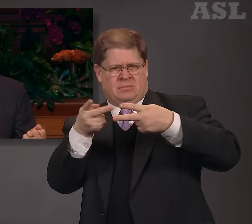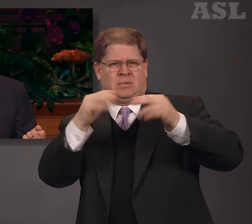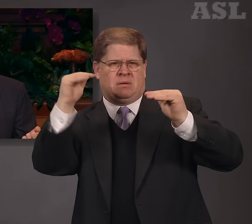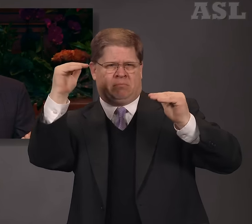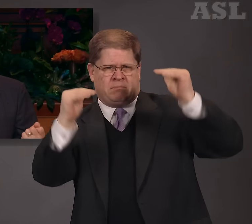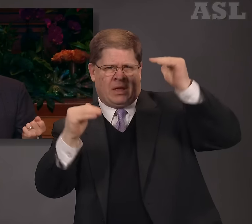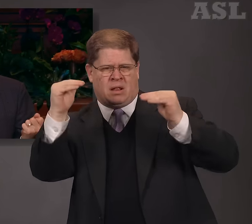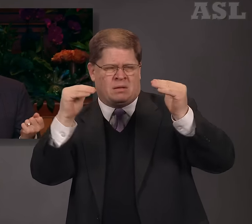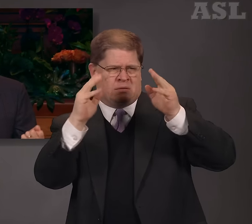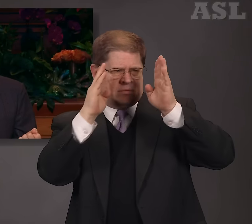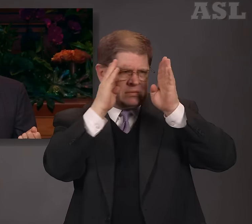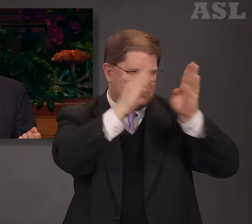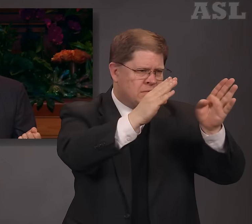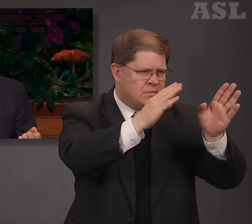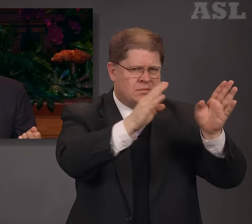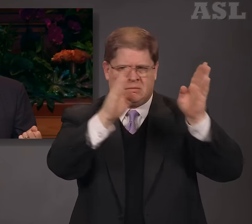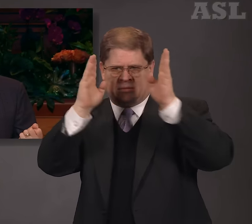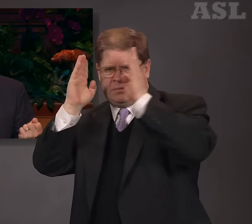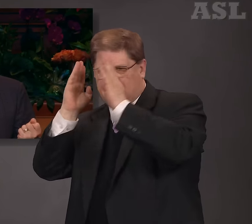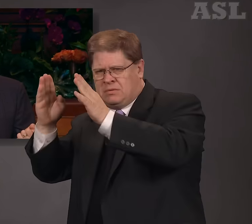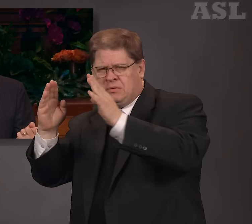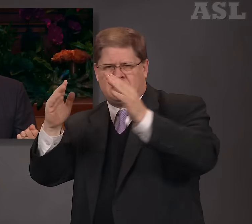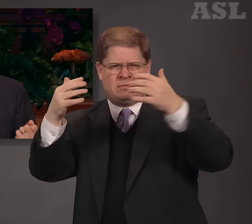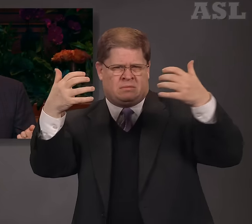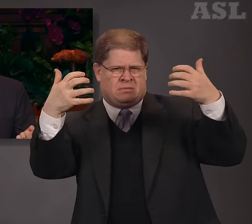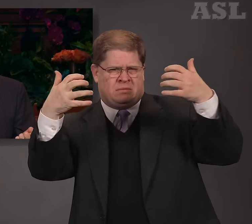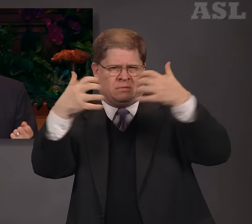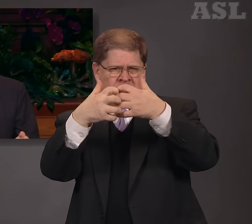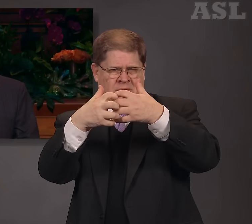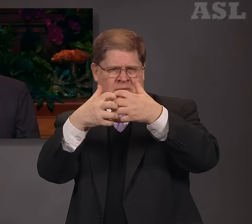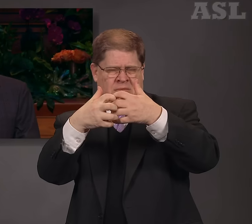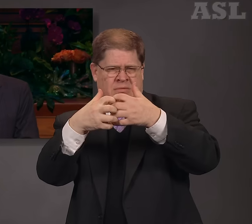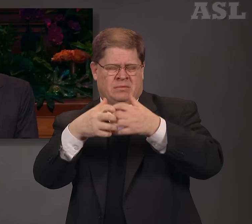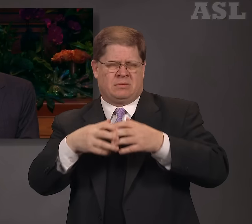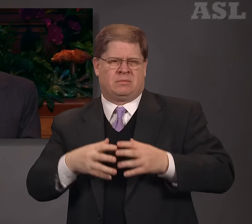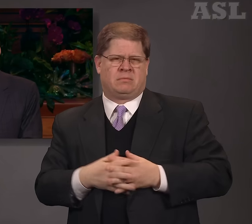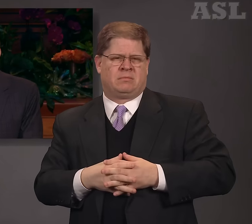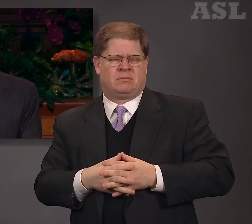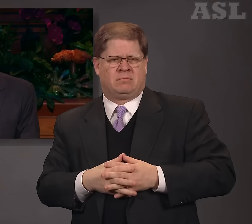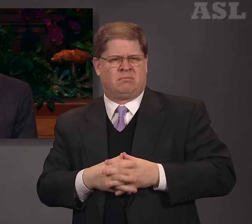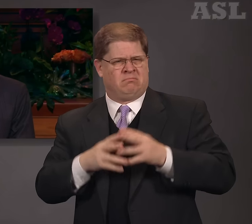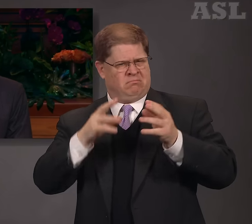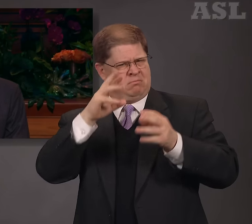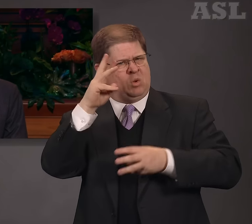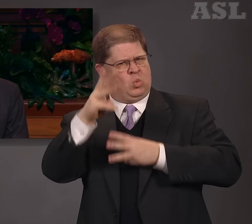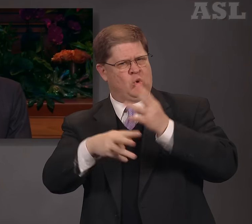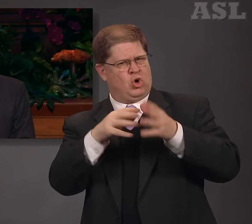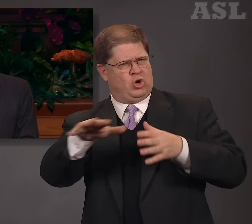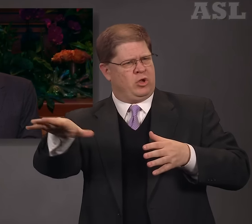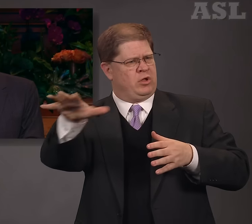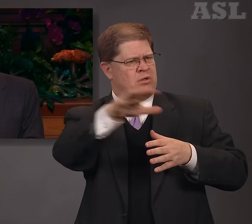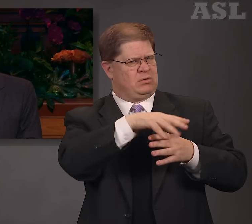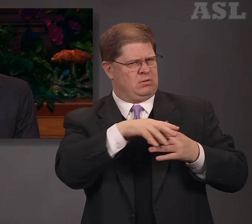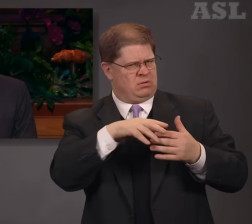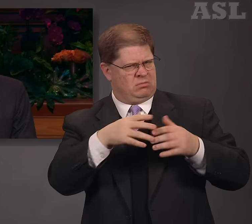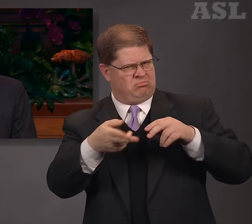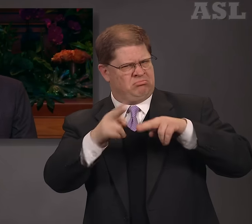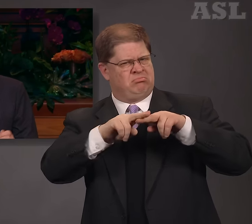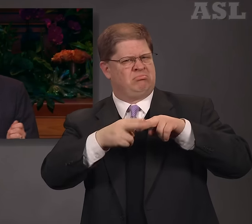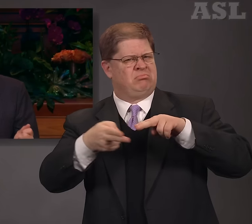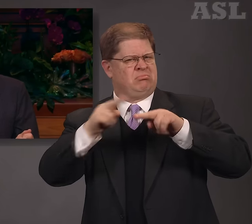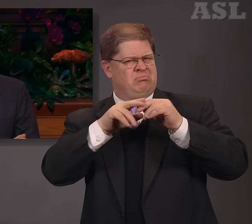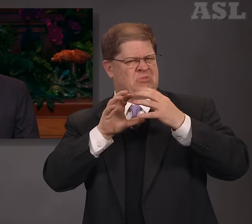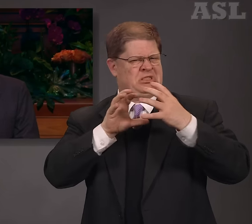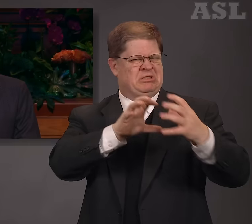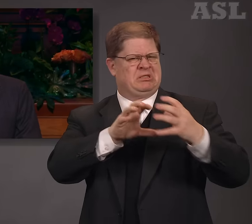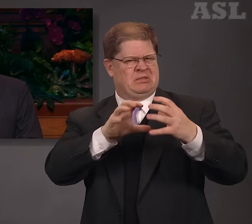second commandments with balance and equal devotion to both. The increasing contention in the world